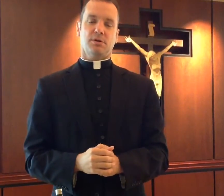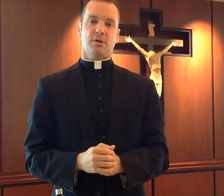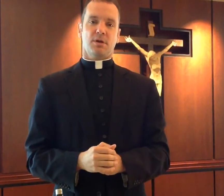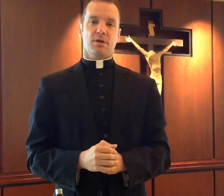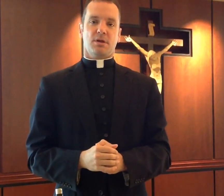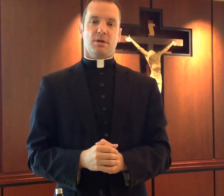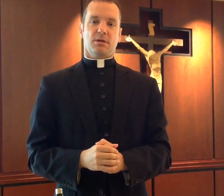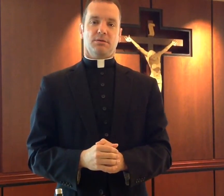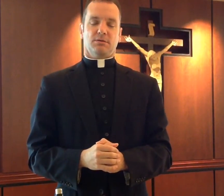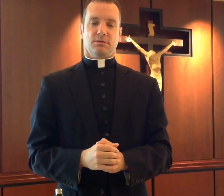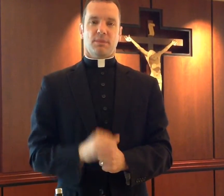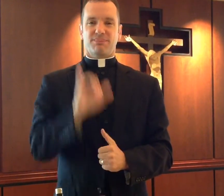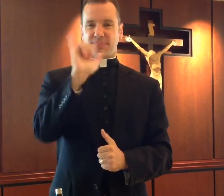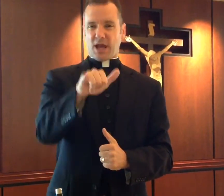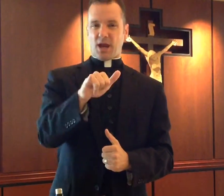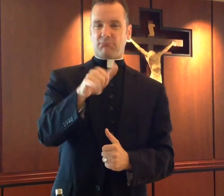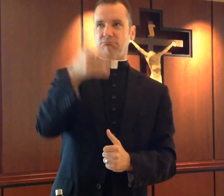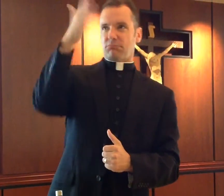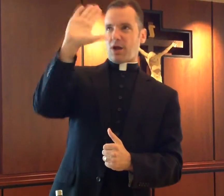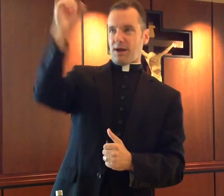That's the concept behind God's justice.